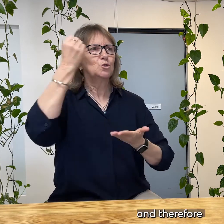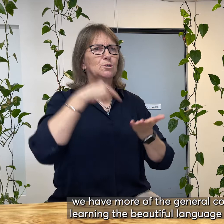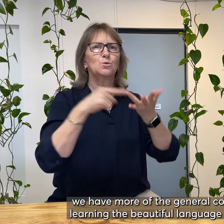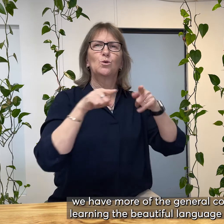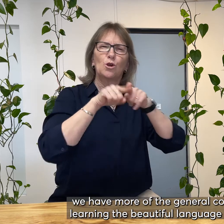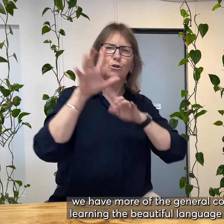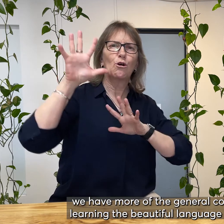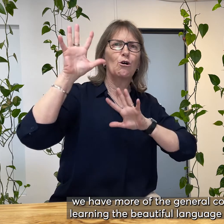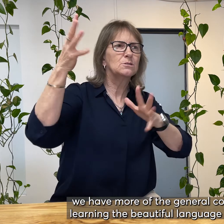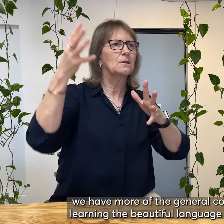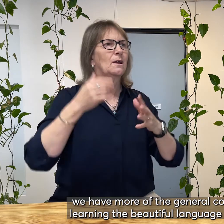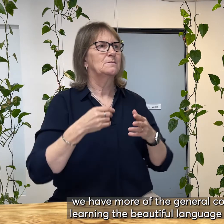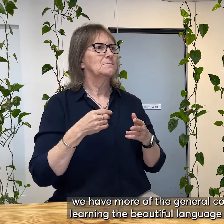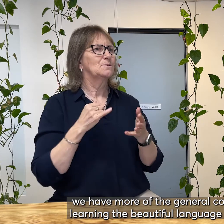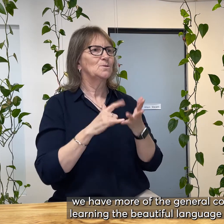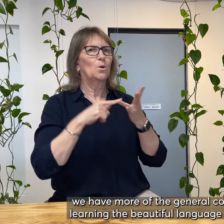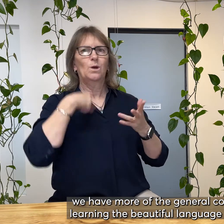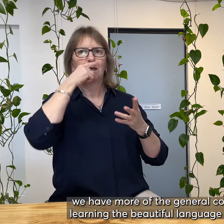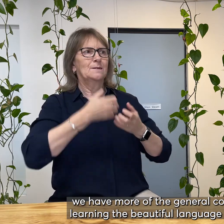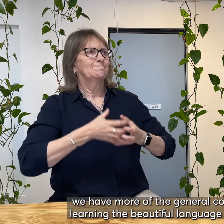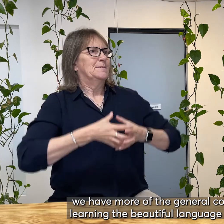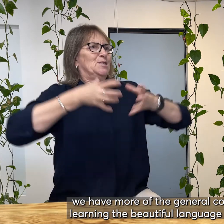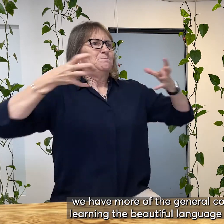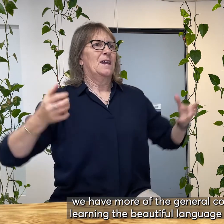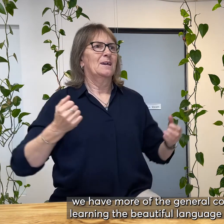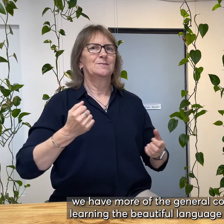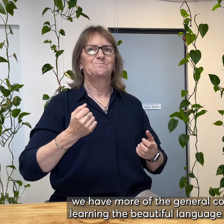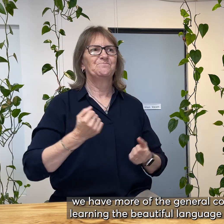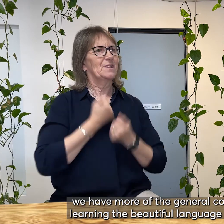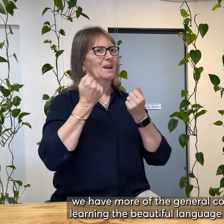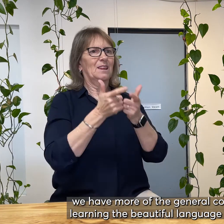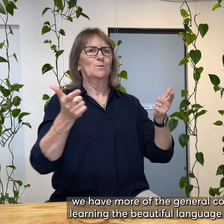And therefore we have more of the general community learning the beautiful language of Auslan.